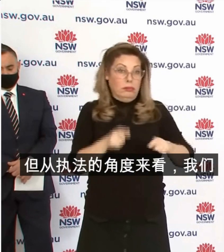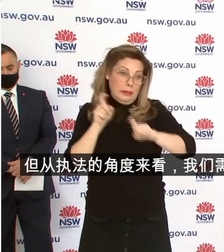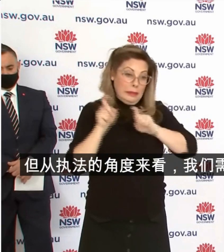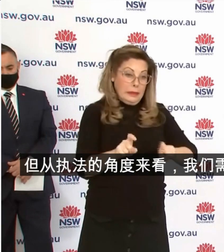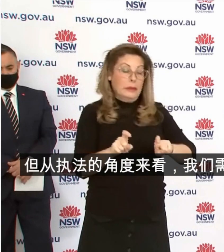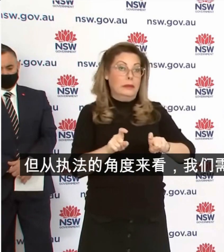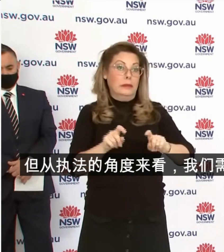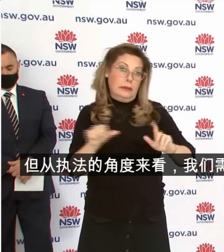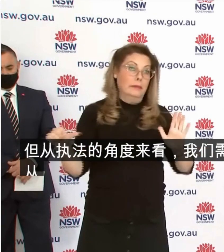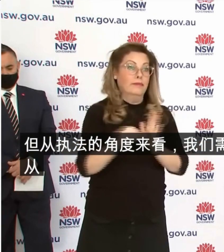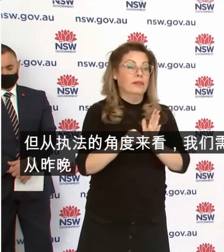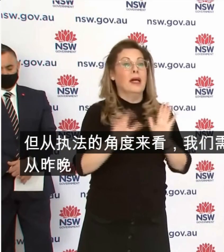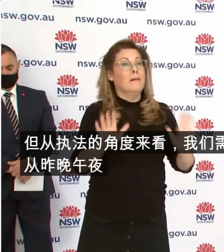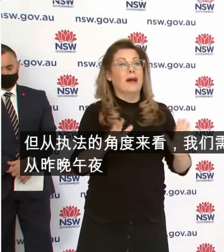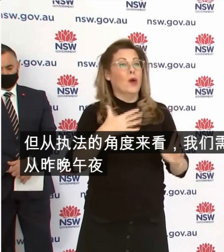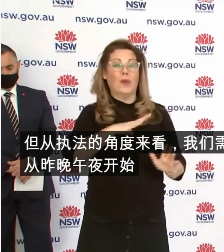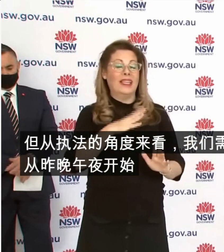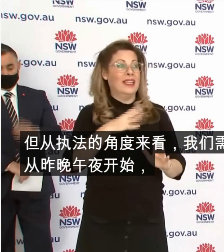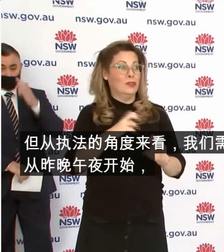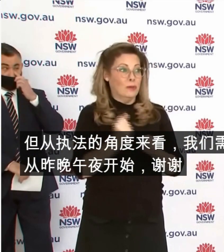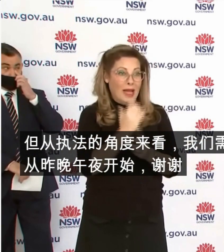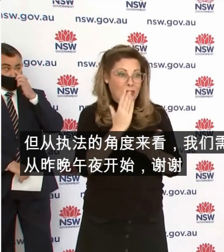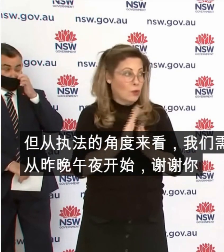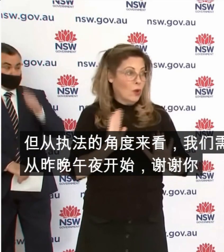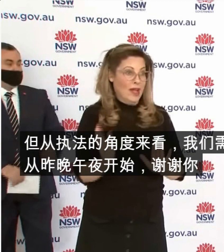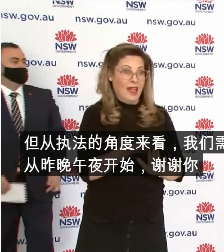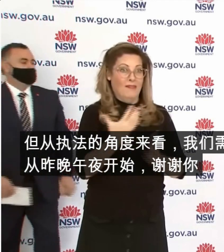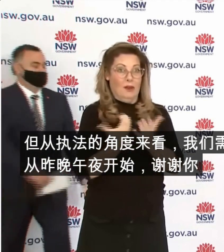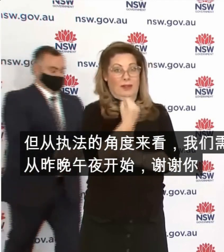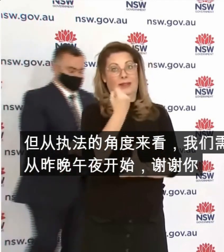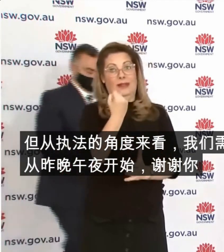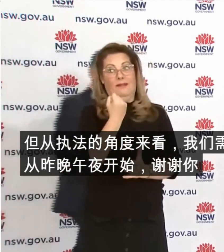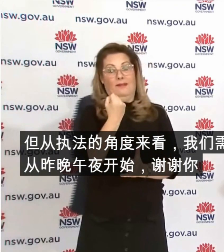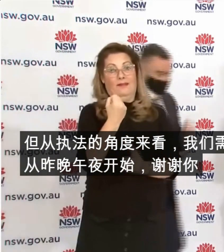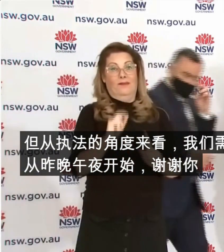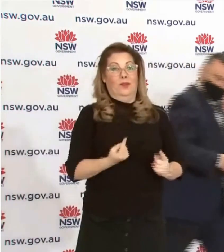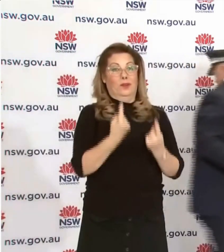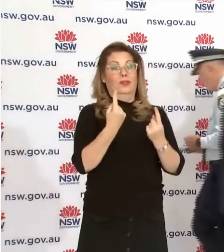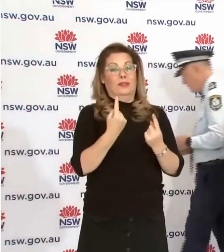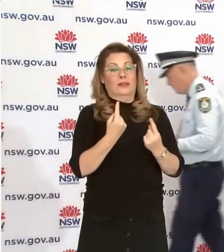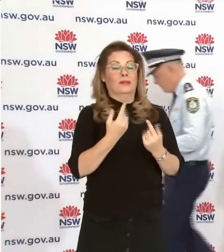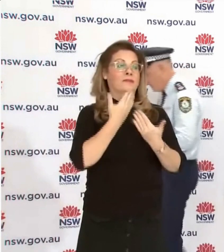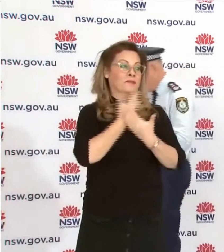enforcement perspective, and that started at midnight last night. Thank you.